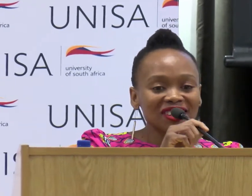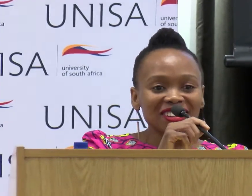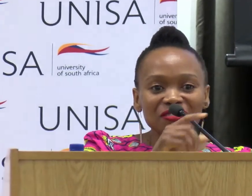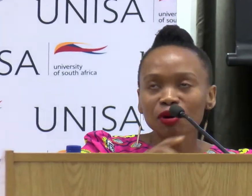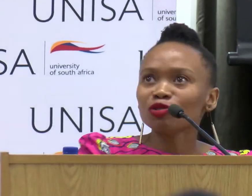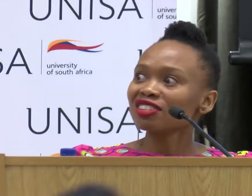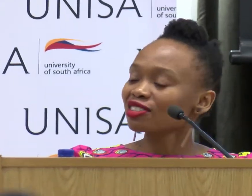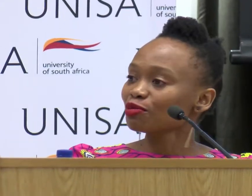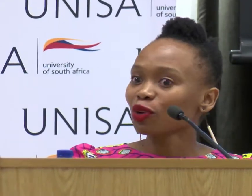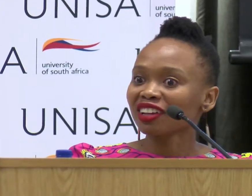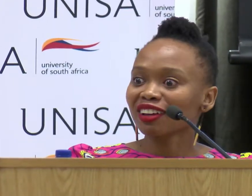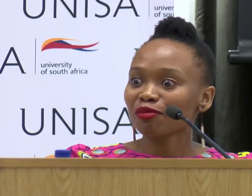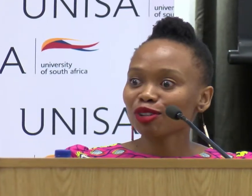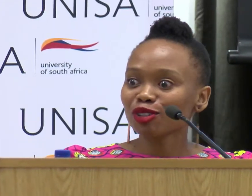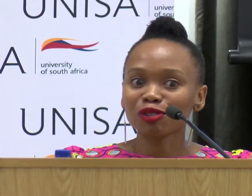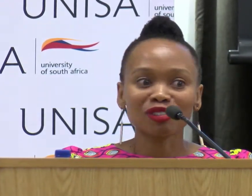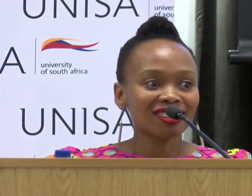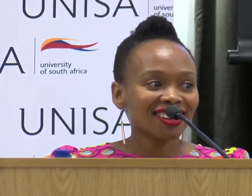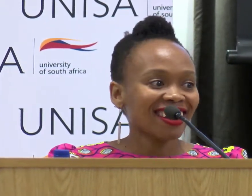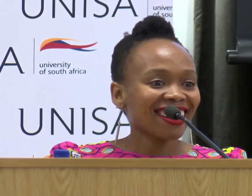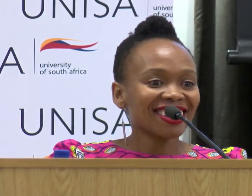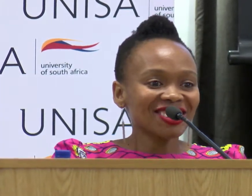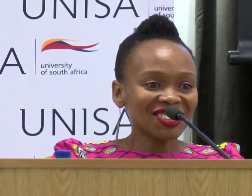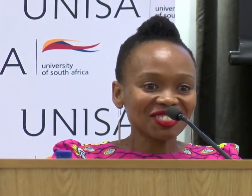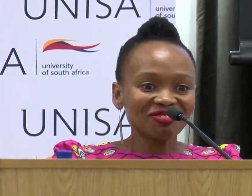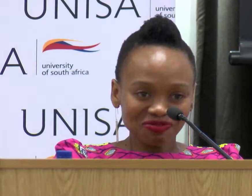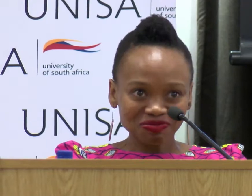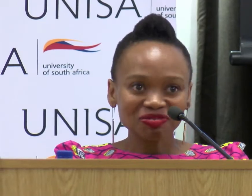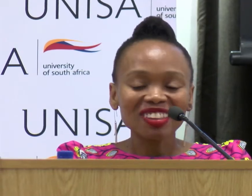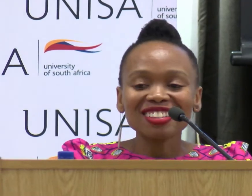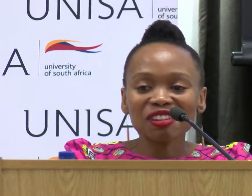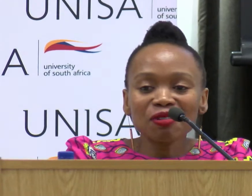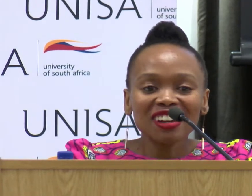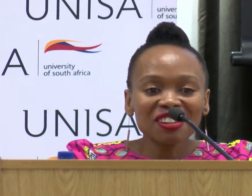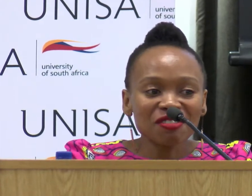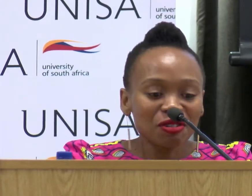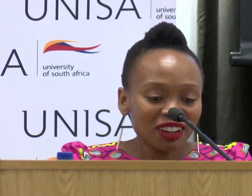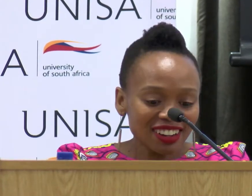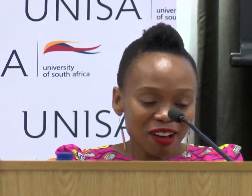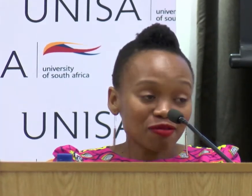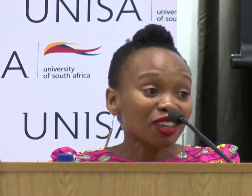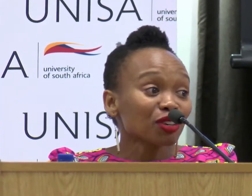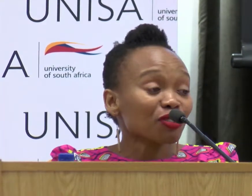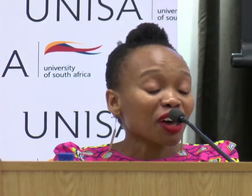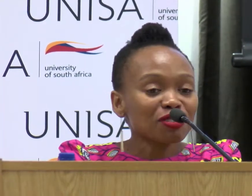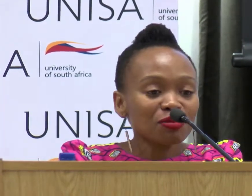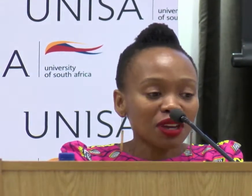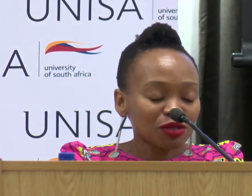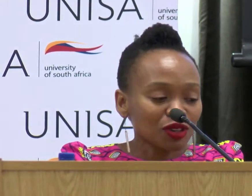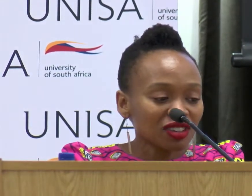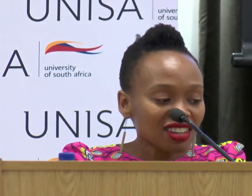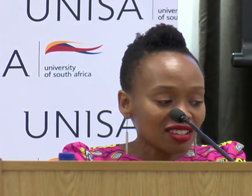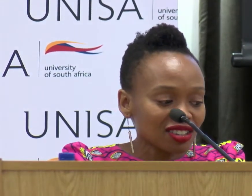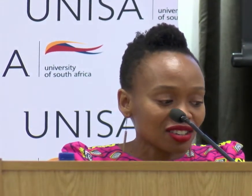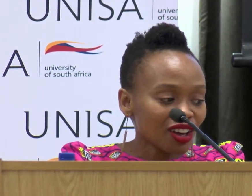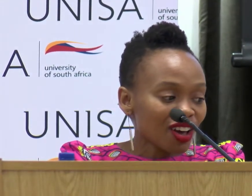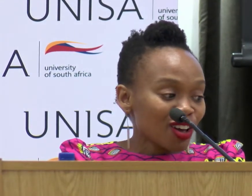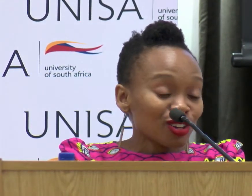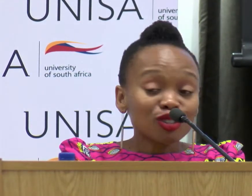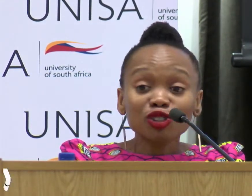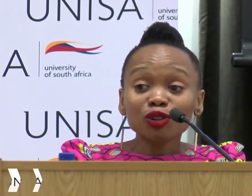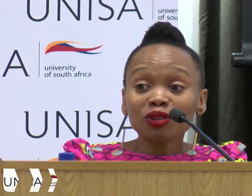Good morning, everybody. Oh, is it still morning? I'm not sure. I think so. Sanbonani, everyone. Thank you for having me. I'm so